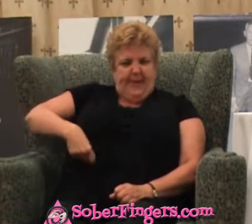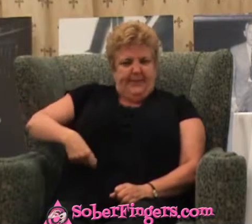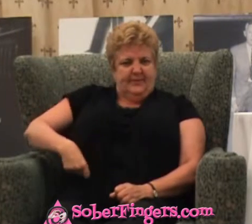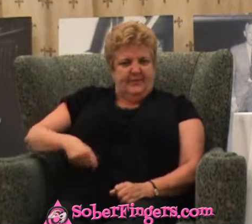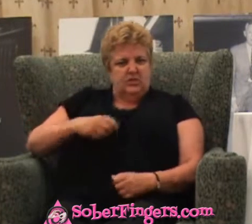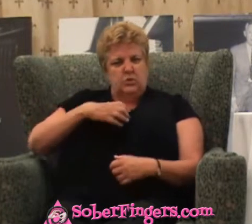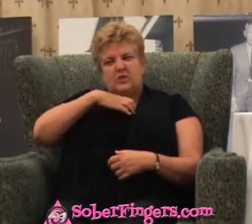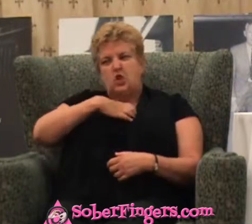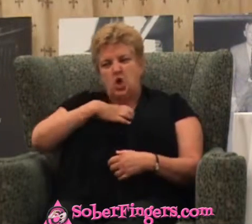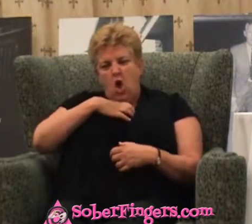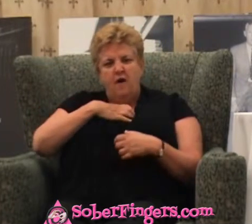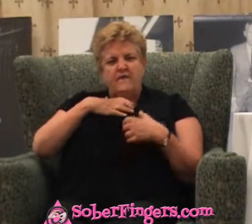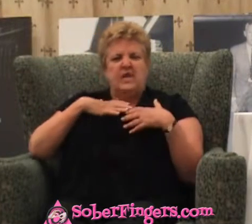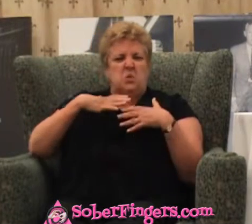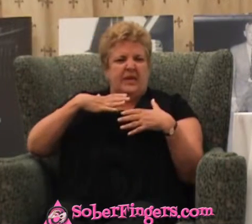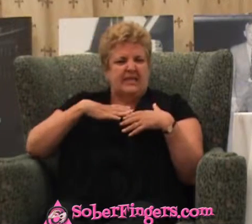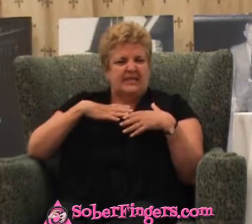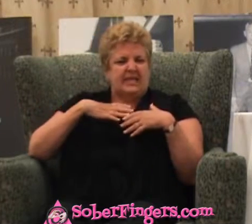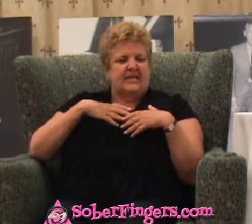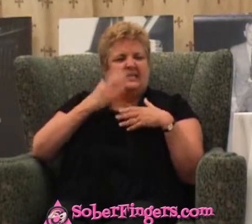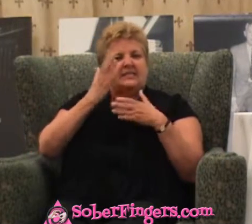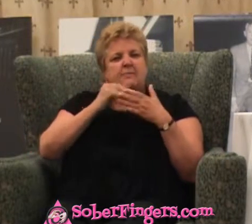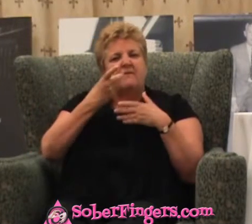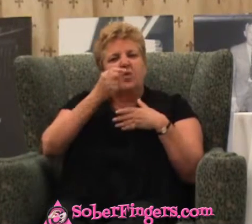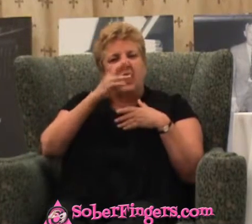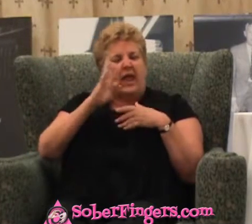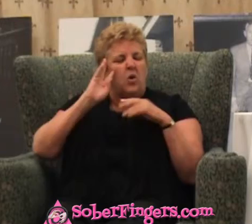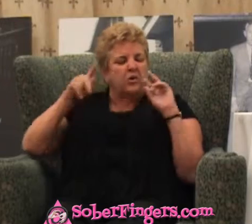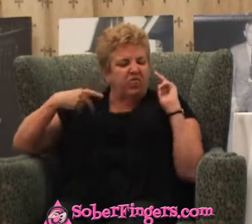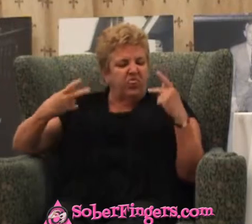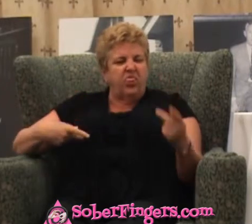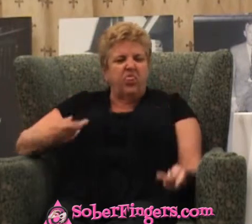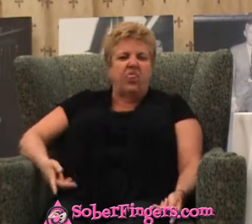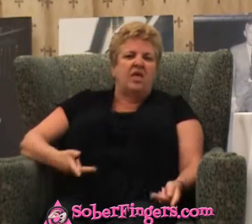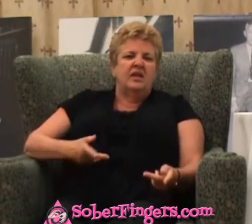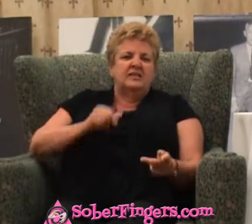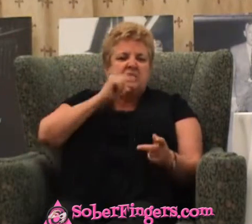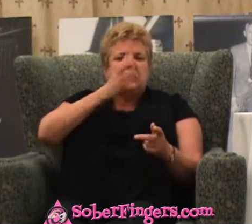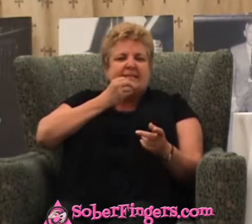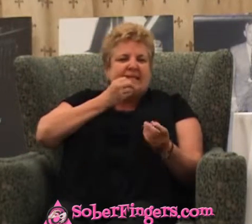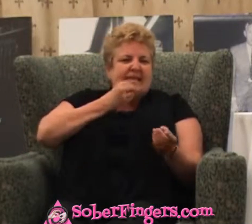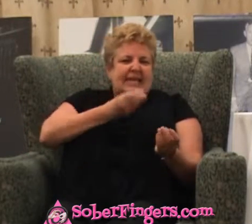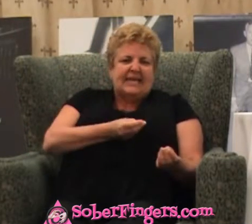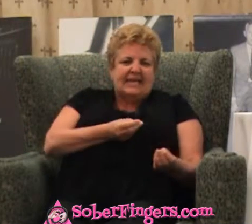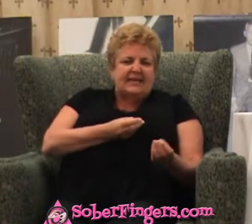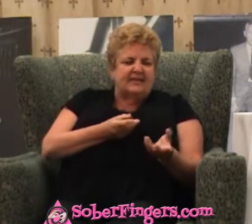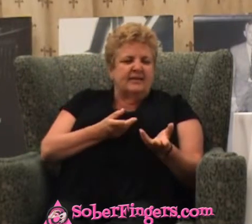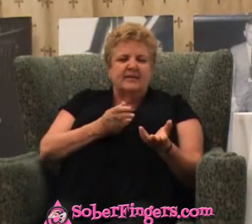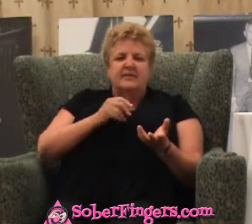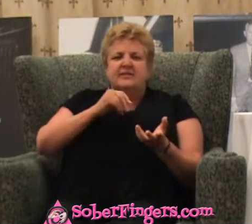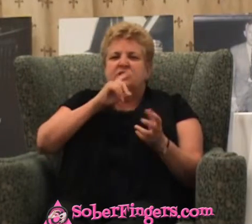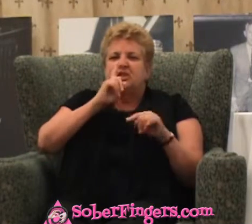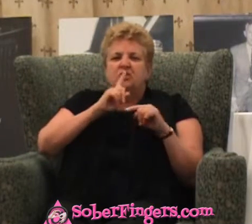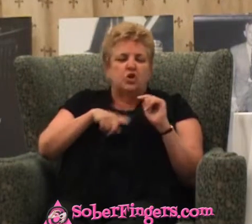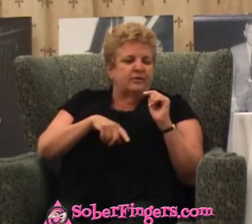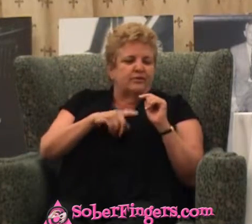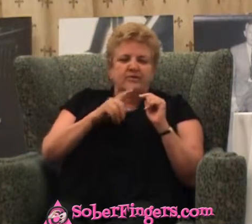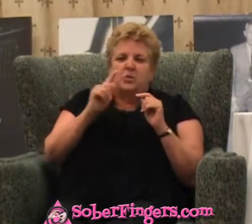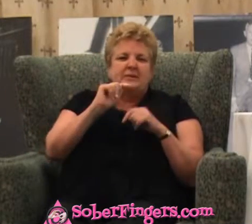wheezing, missing hair because of the malnutrition. She had flakes coming off her skin. She was not housebroken. I've picked my men